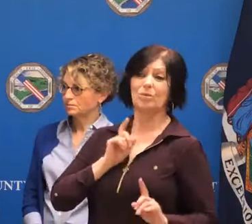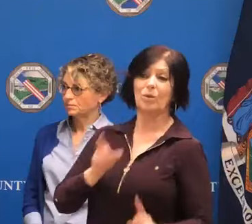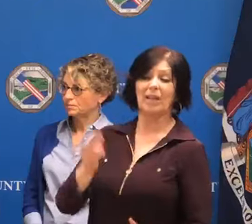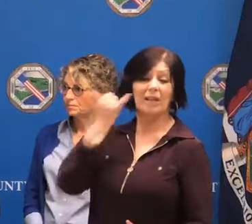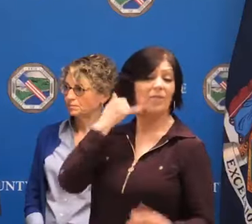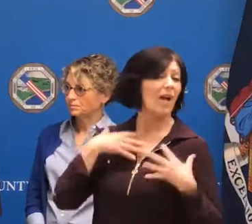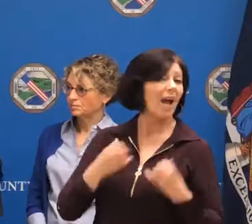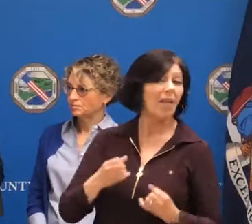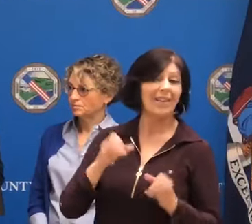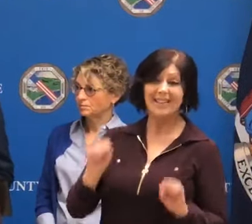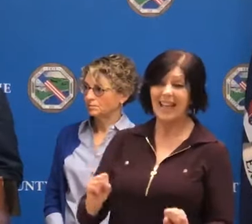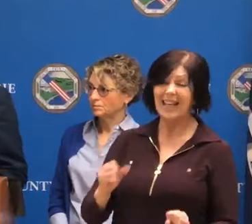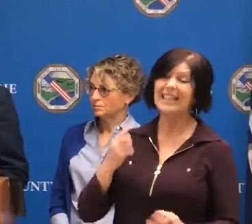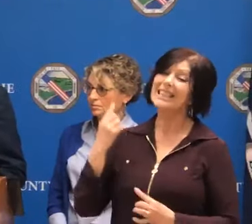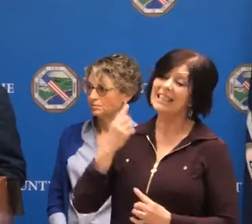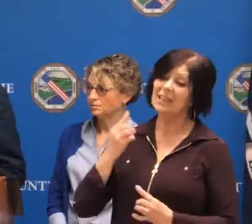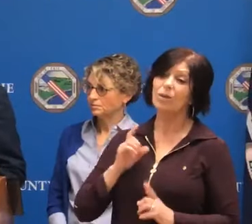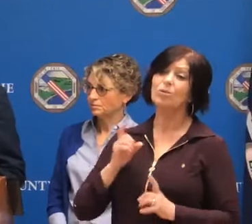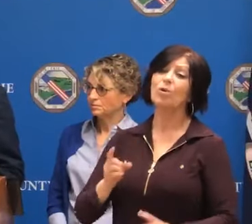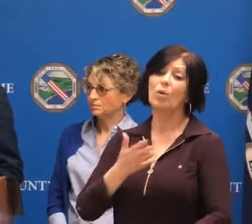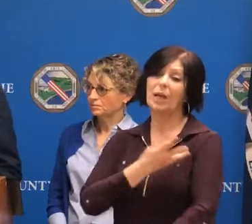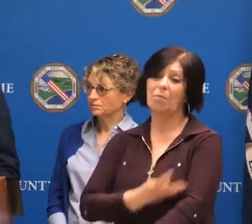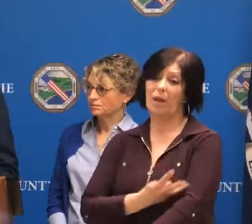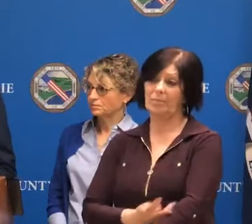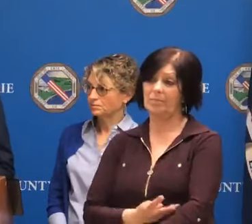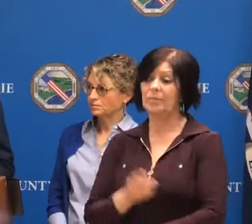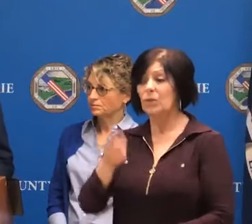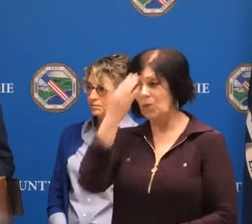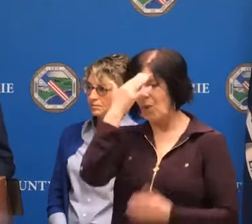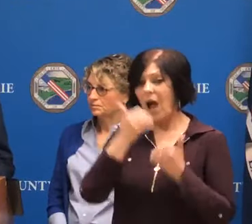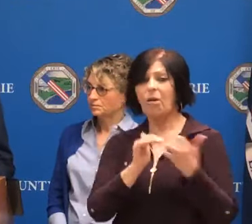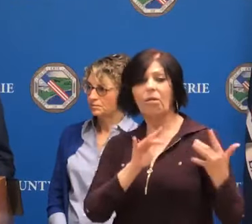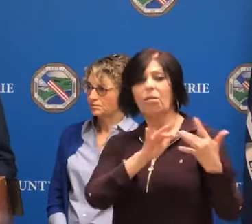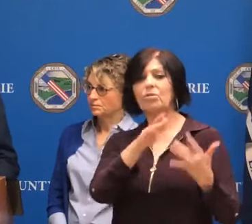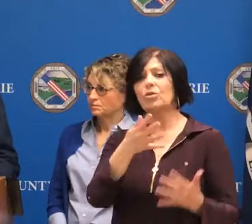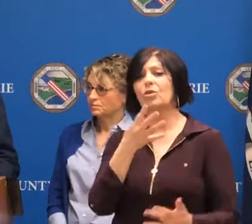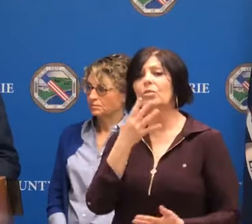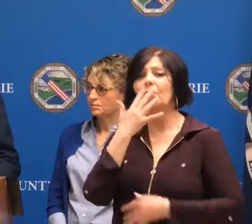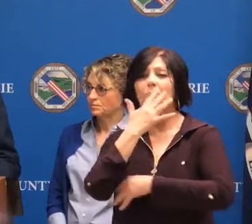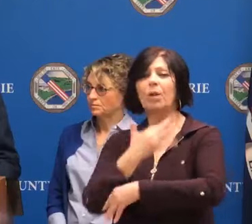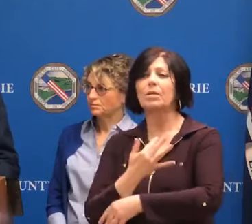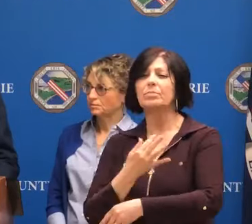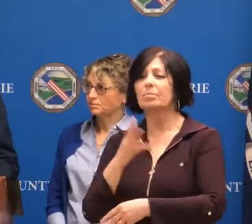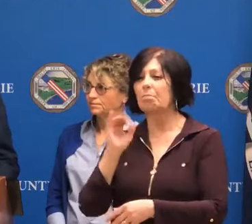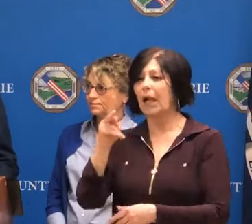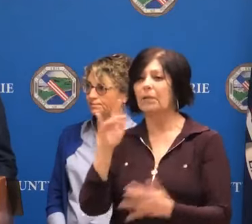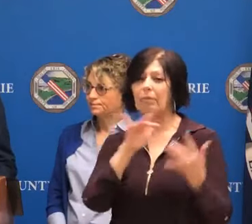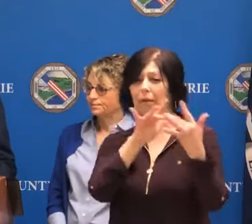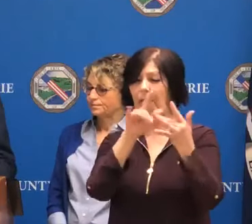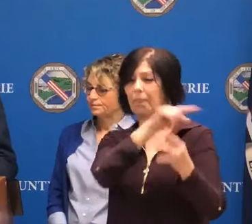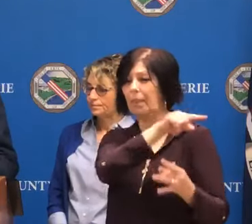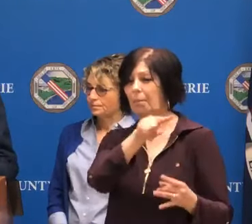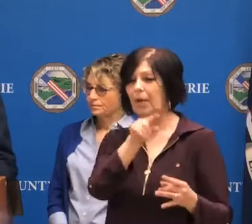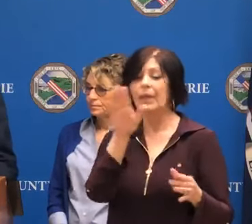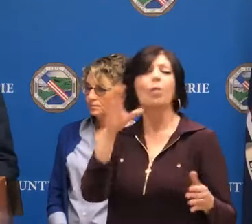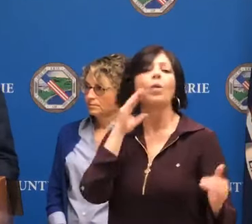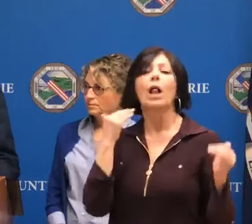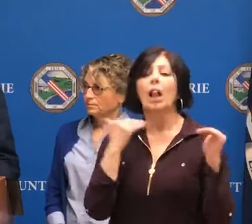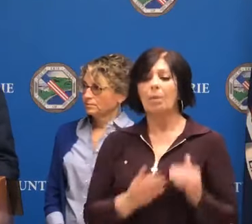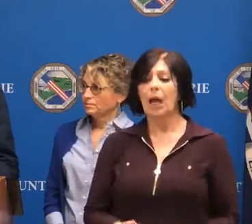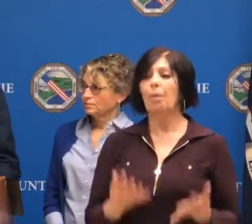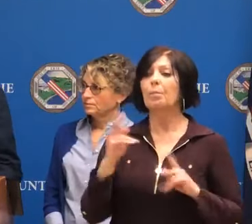healthy and eligible, please consider donating. You know how to get a hold of your blood banks, the Red Cross and the like. They will limit the